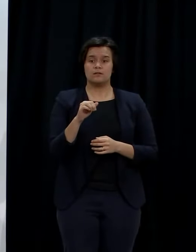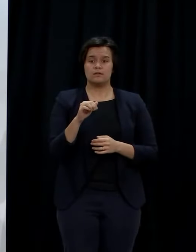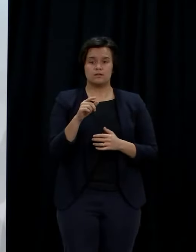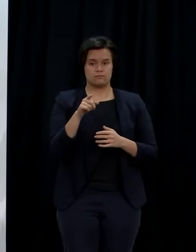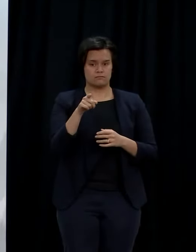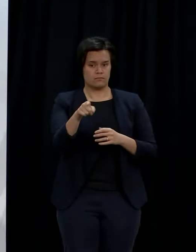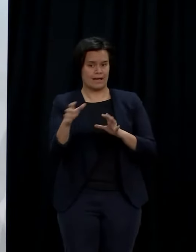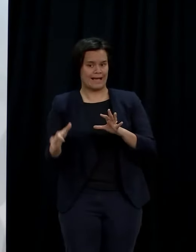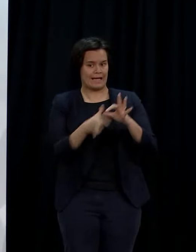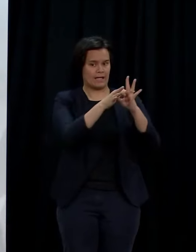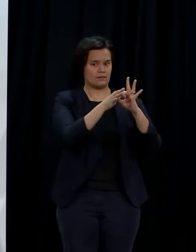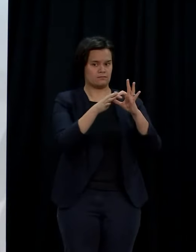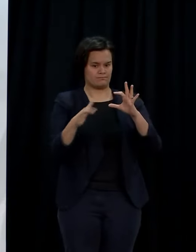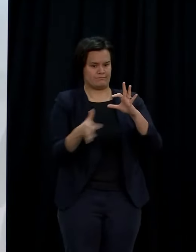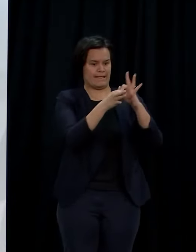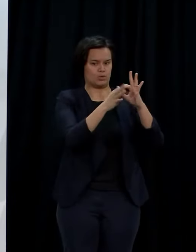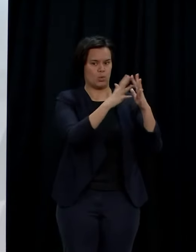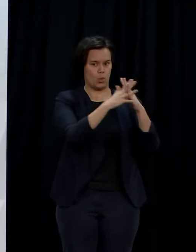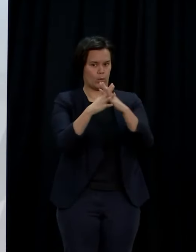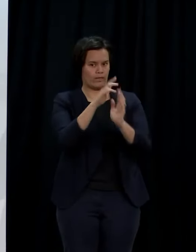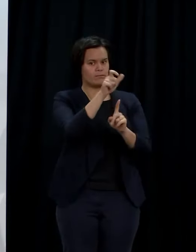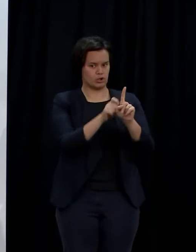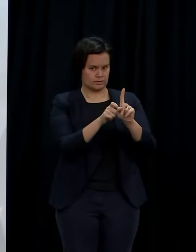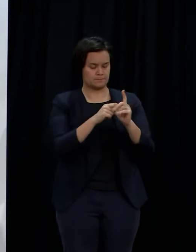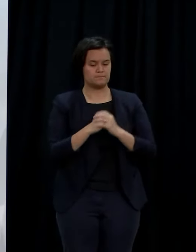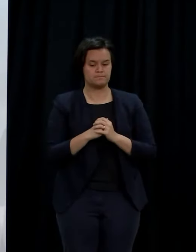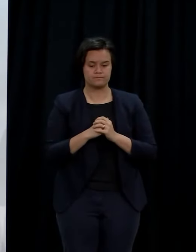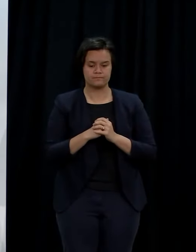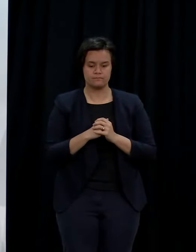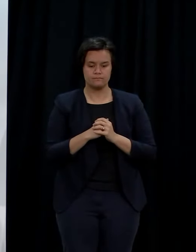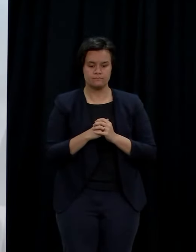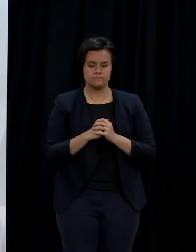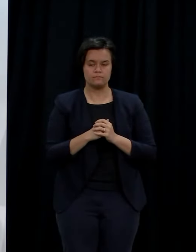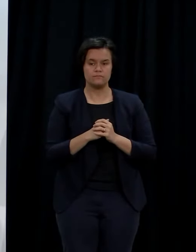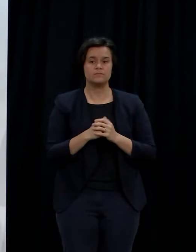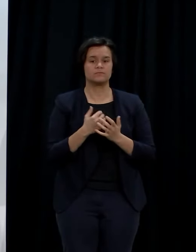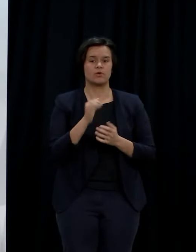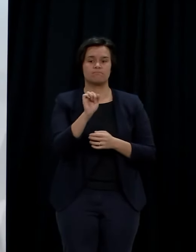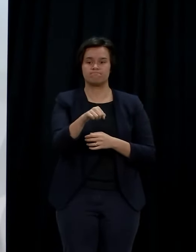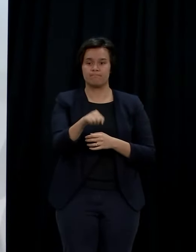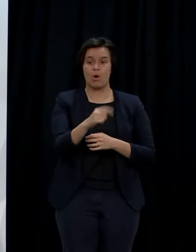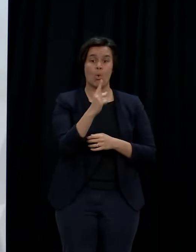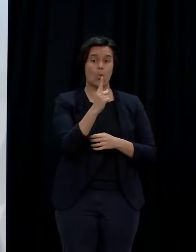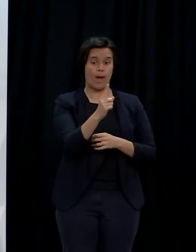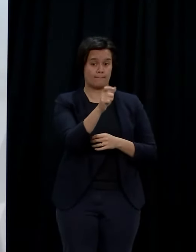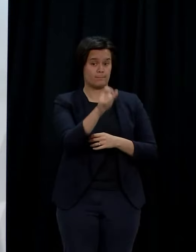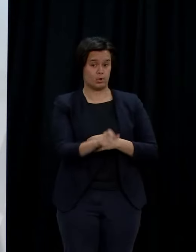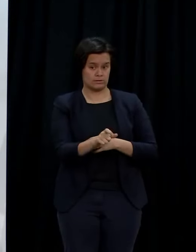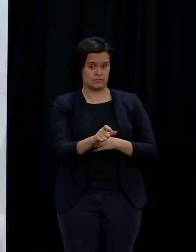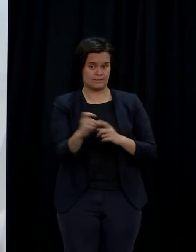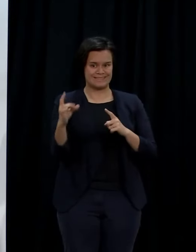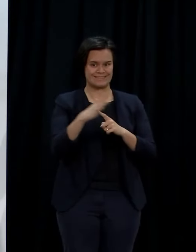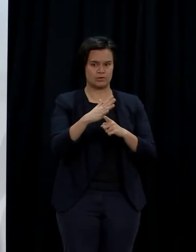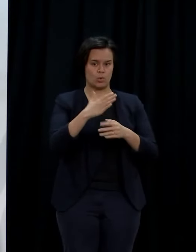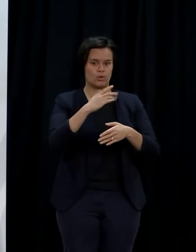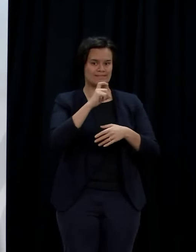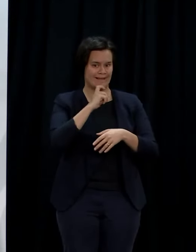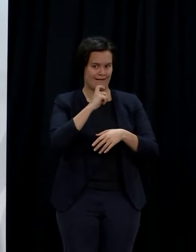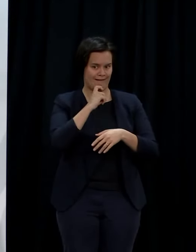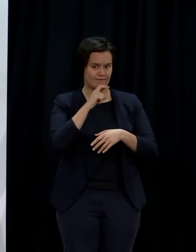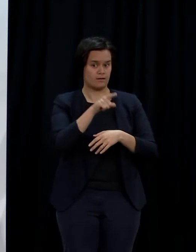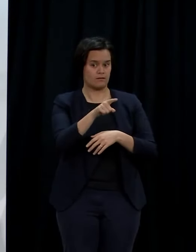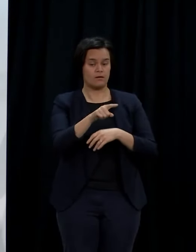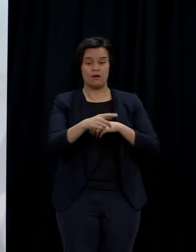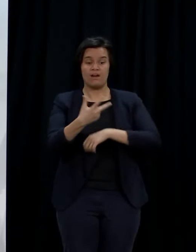connected to our Warkworth case, you will have seen that we do have an essential worker that works in an aged care facility who is fully